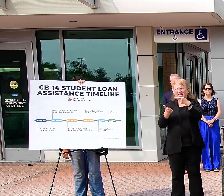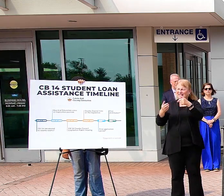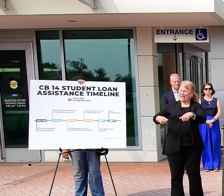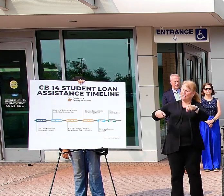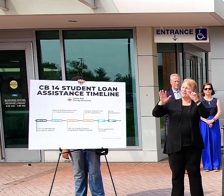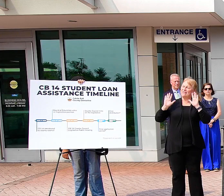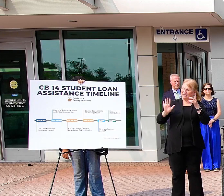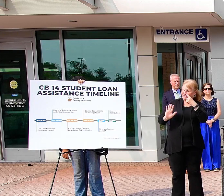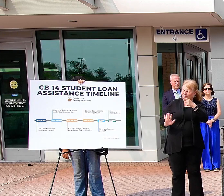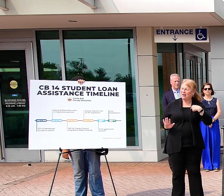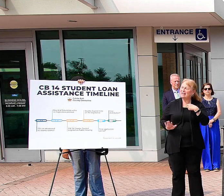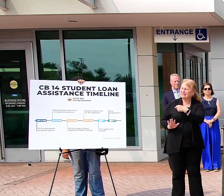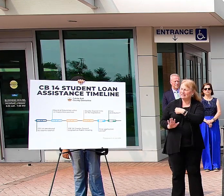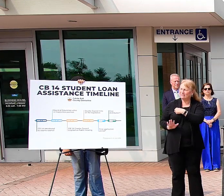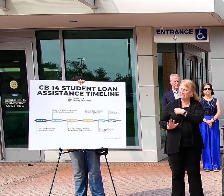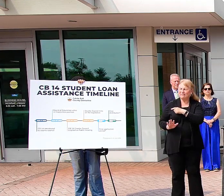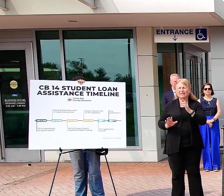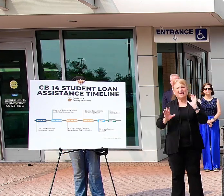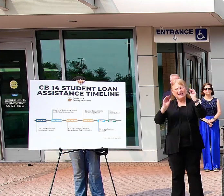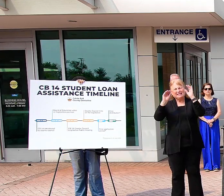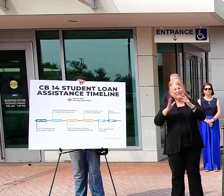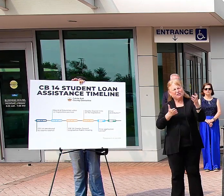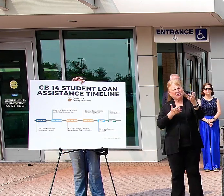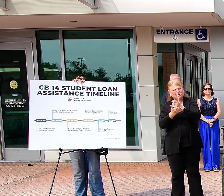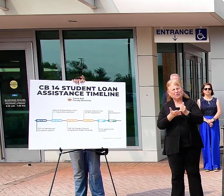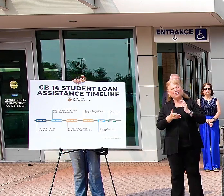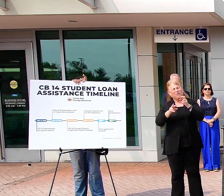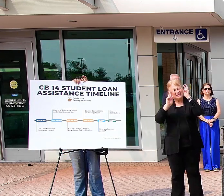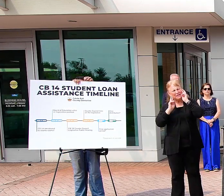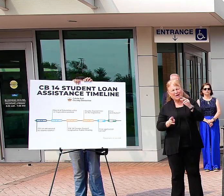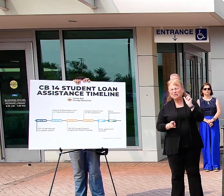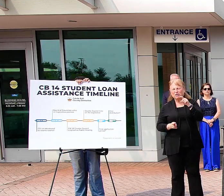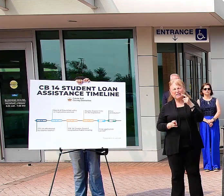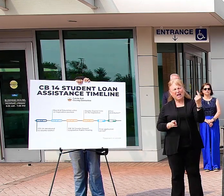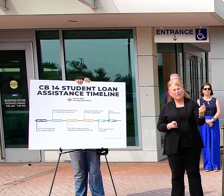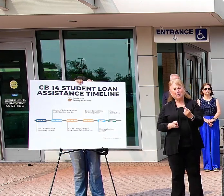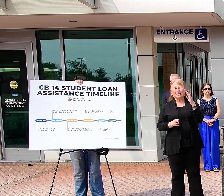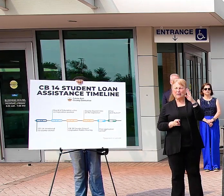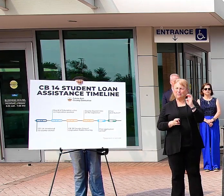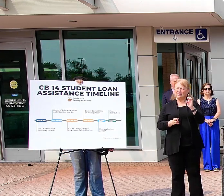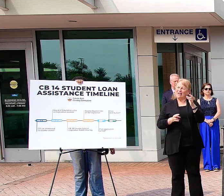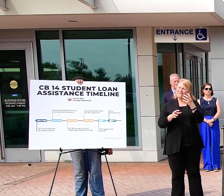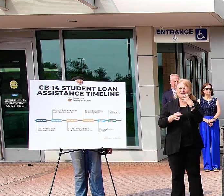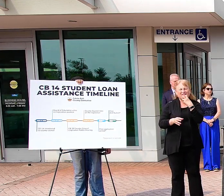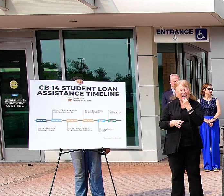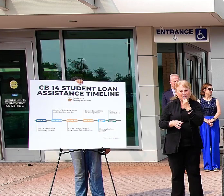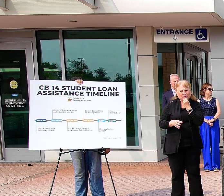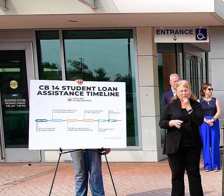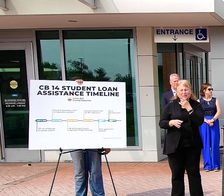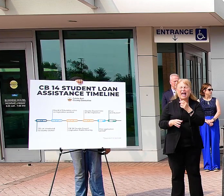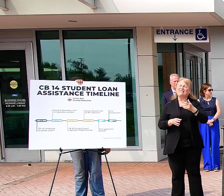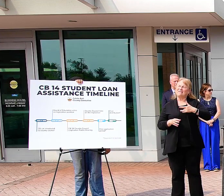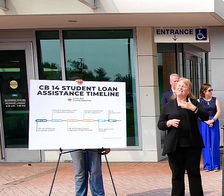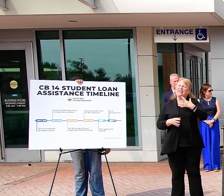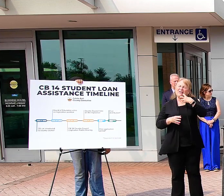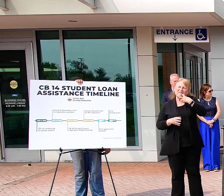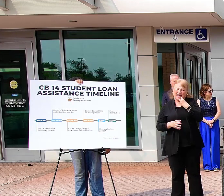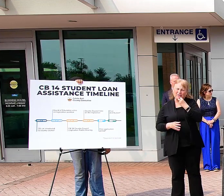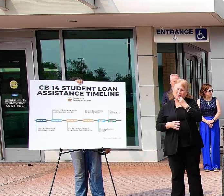sacrifices. Our educators deserve our respect and should not only be valued, but feel